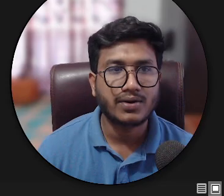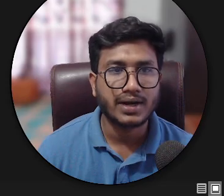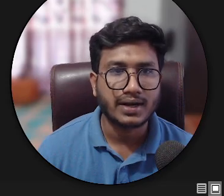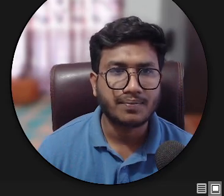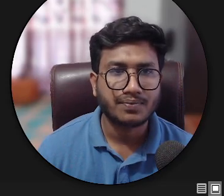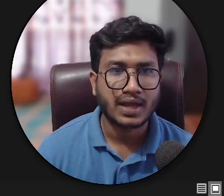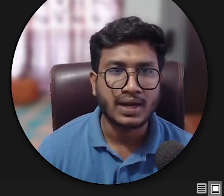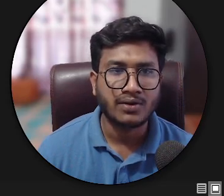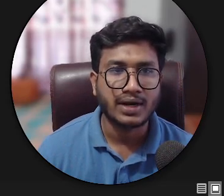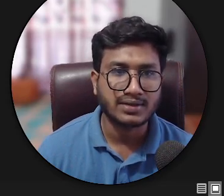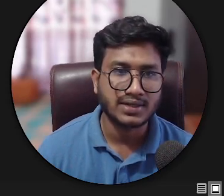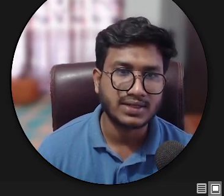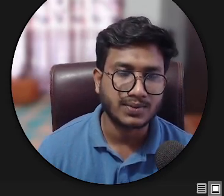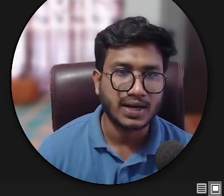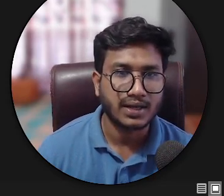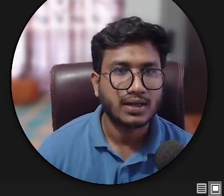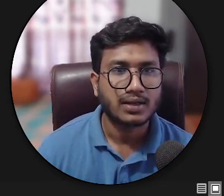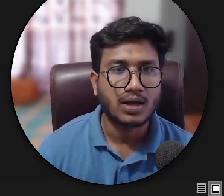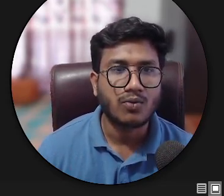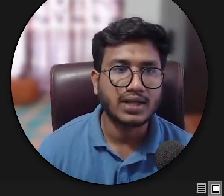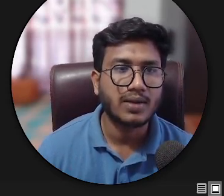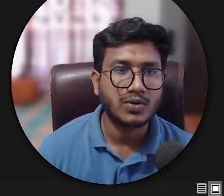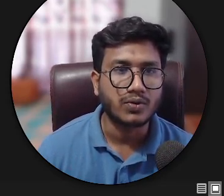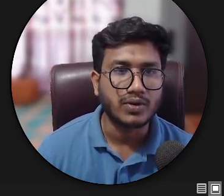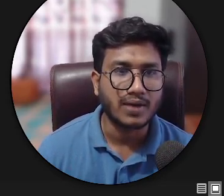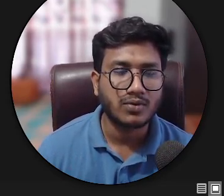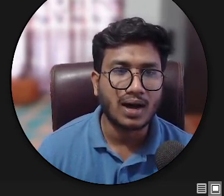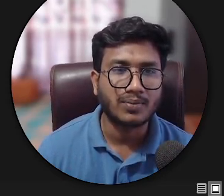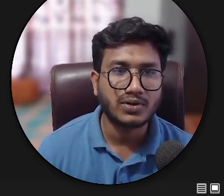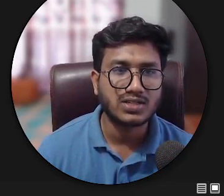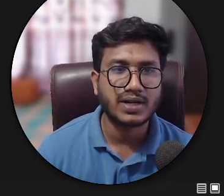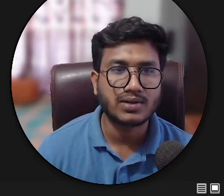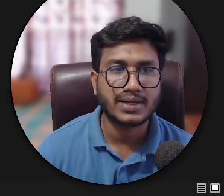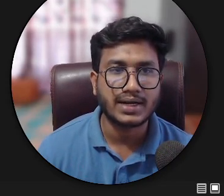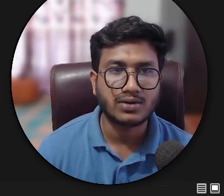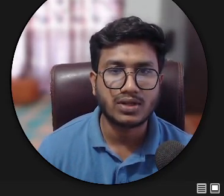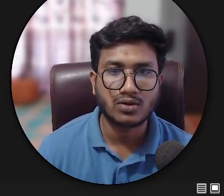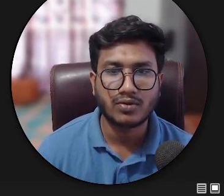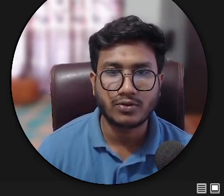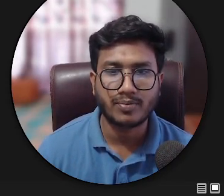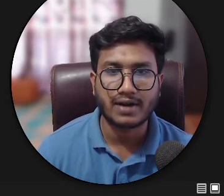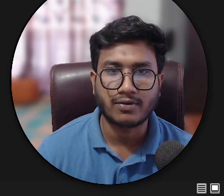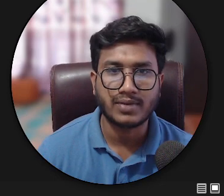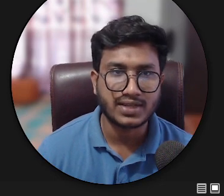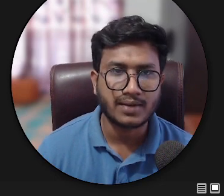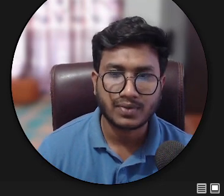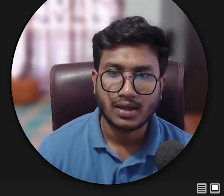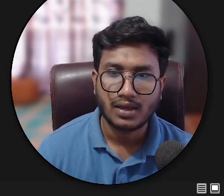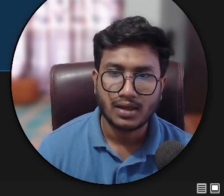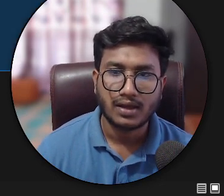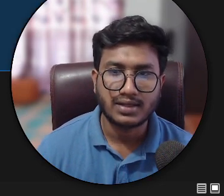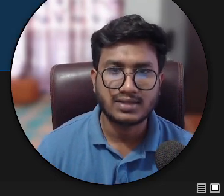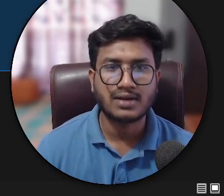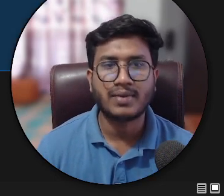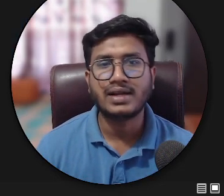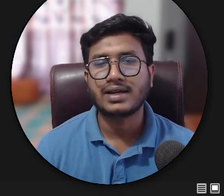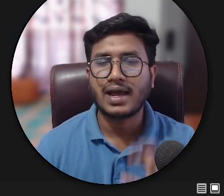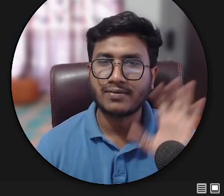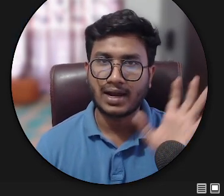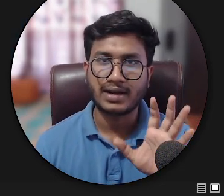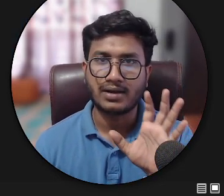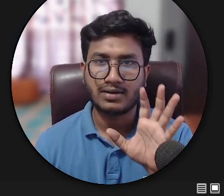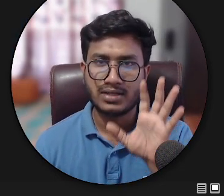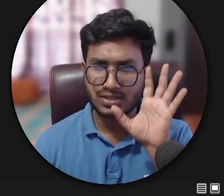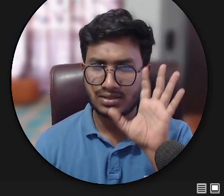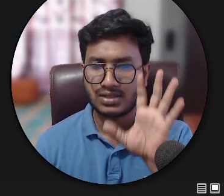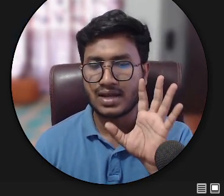have collected your data and your data set is ready. Now what you have to do, you have to upload this particular data to the Roboflow platform. Let's say these are my data